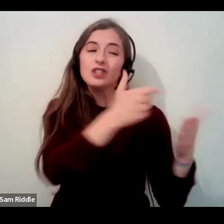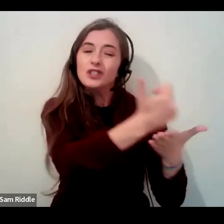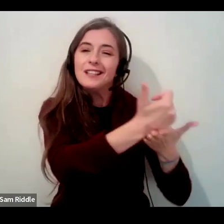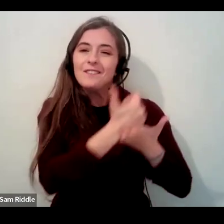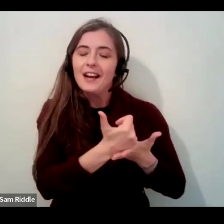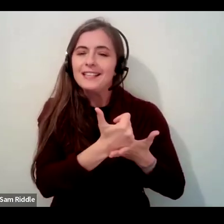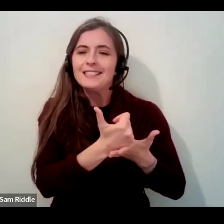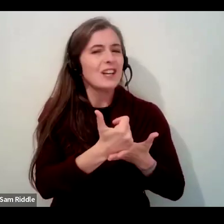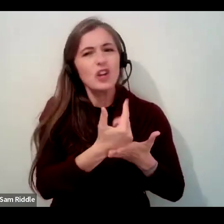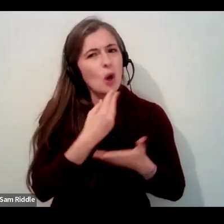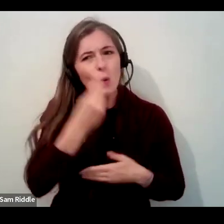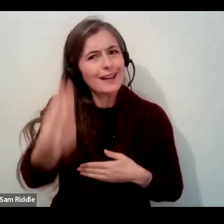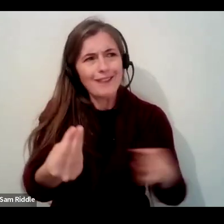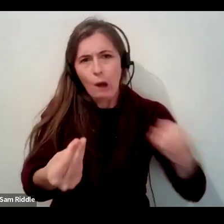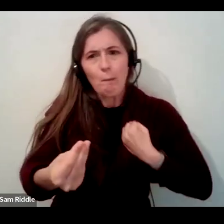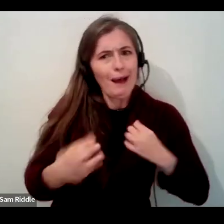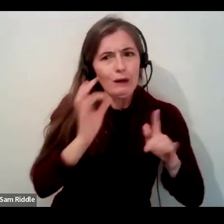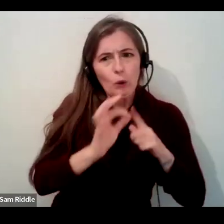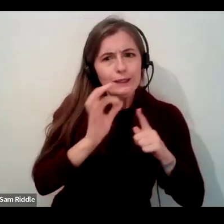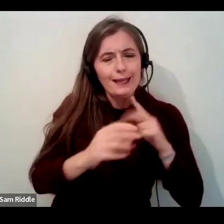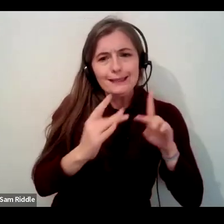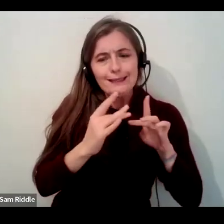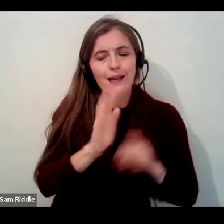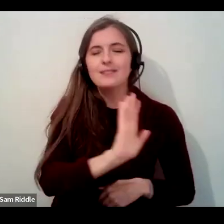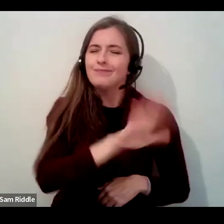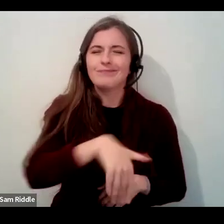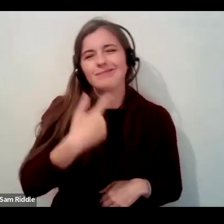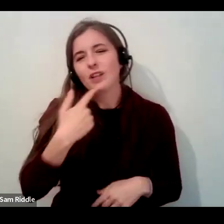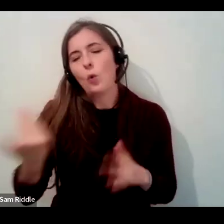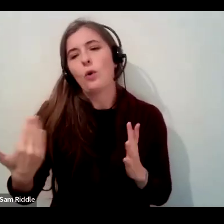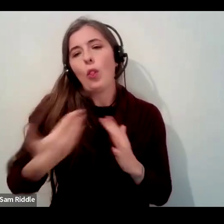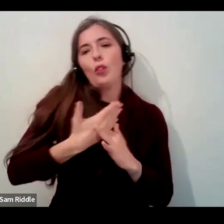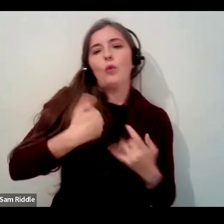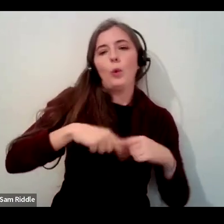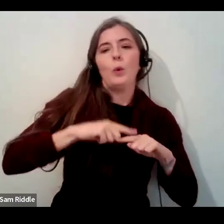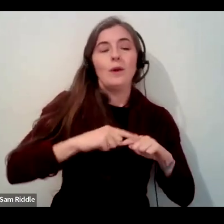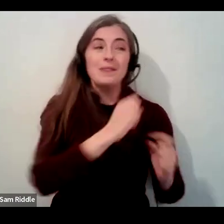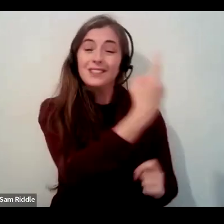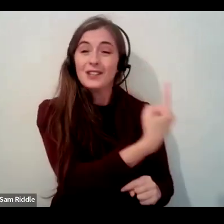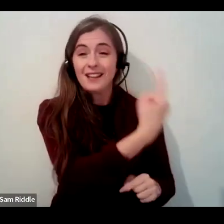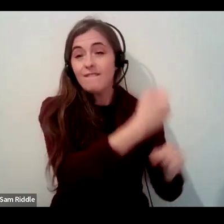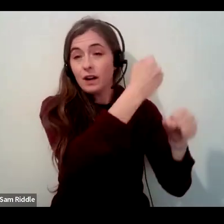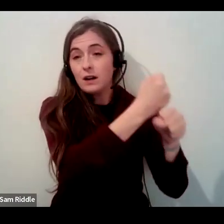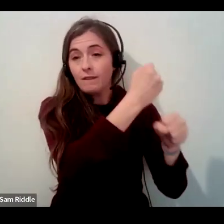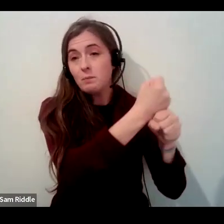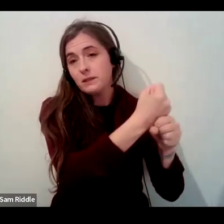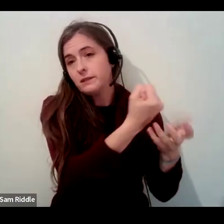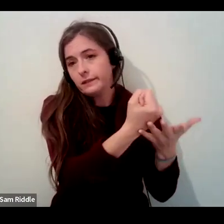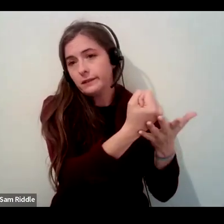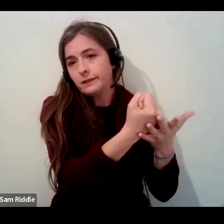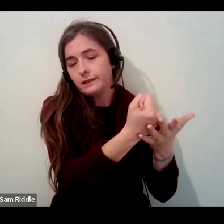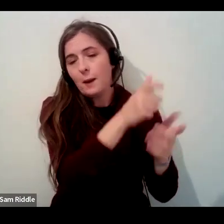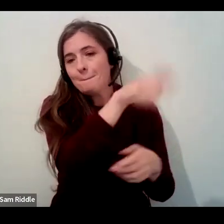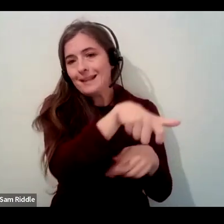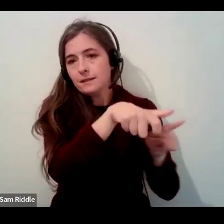me not to give out her telephone number, contact details. So we'll probably need to organise that. She is a government minister, so you might and she's a